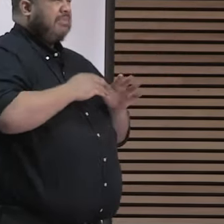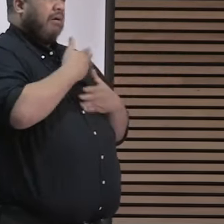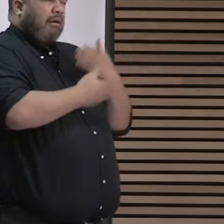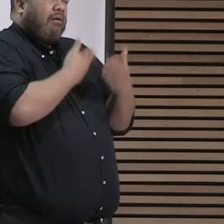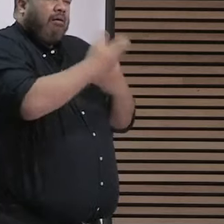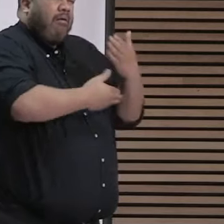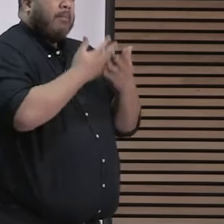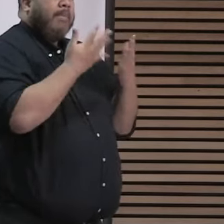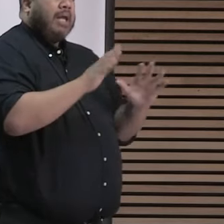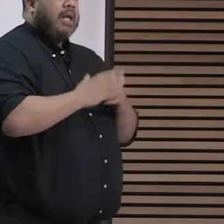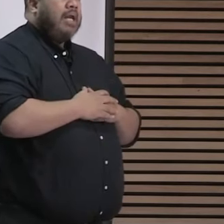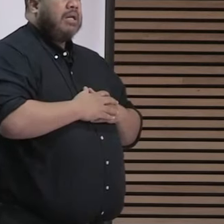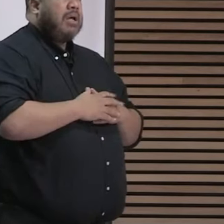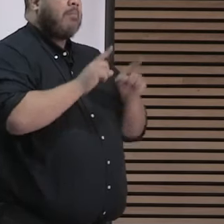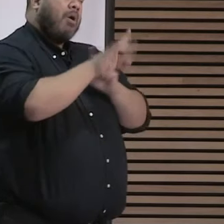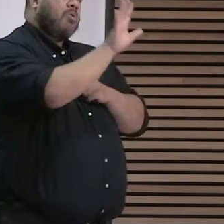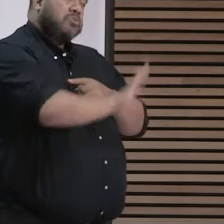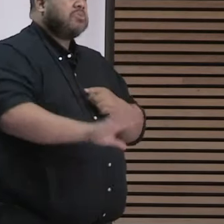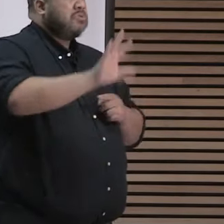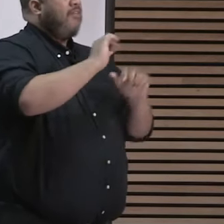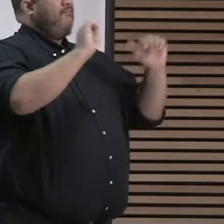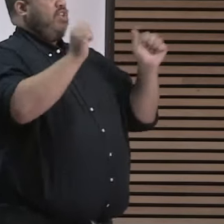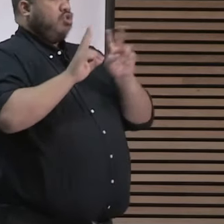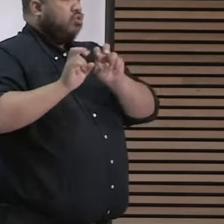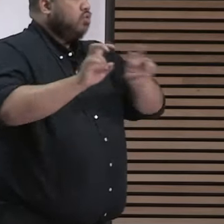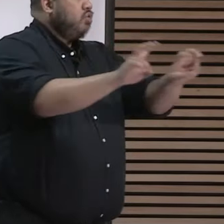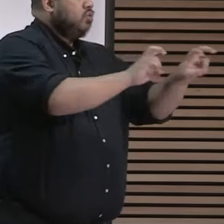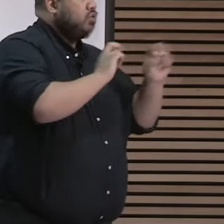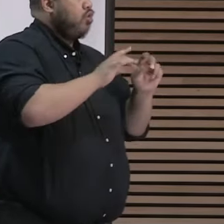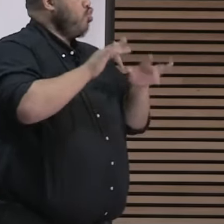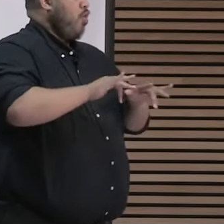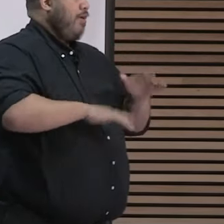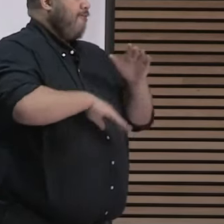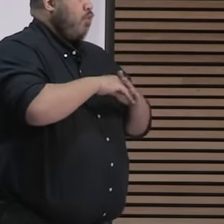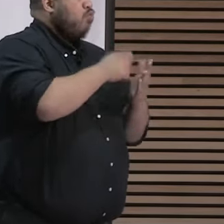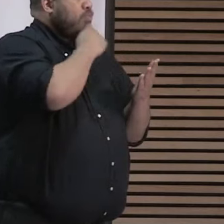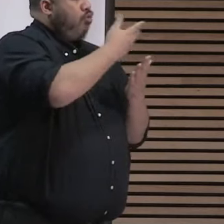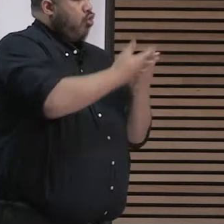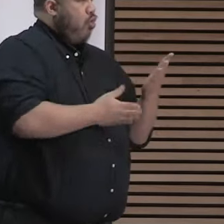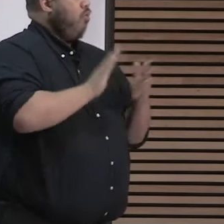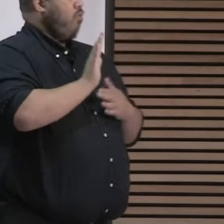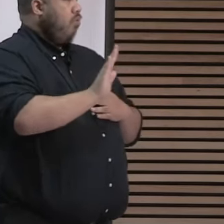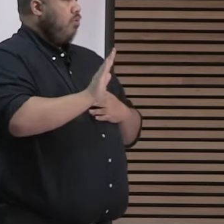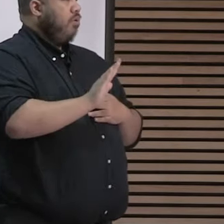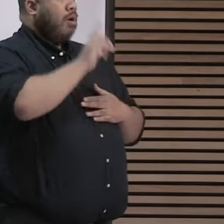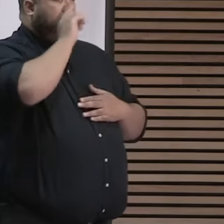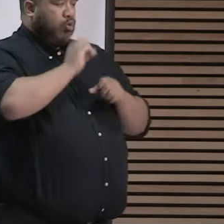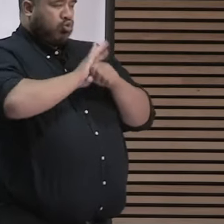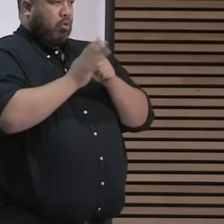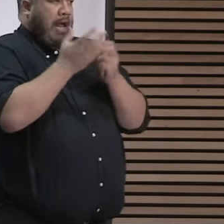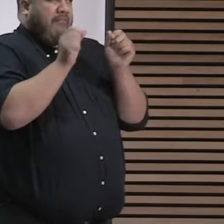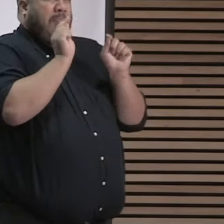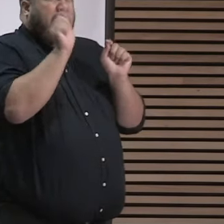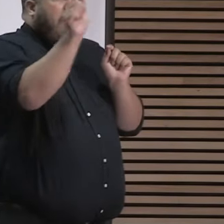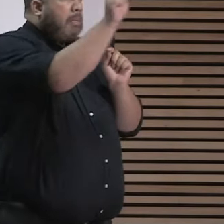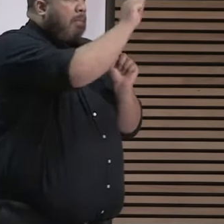staff, looking into that possible route of transmission through chilled services on materials arriving from overseas. The full report